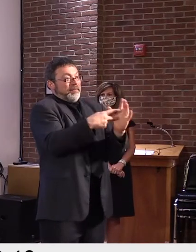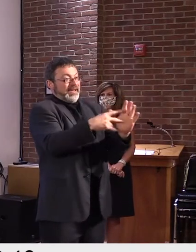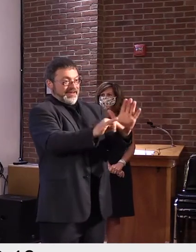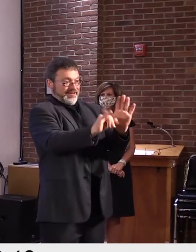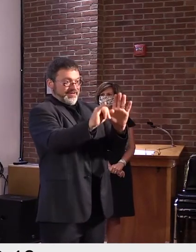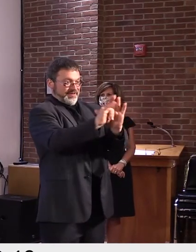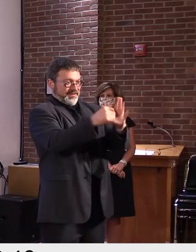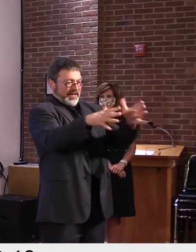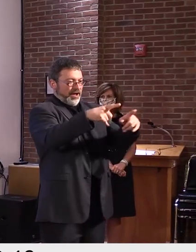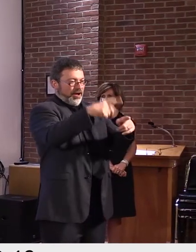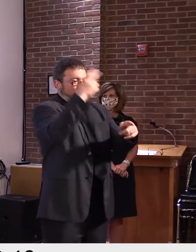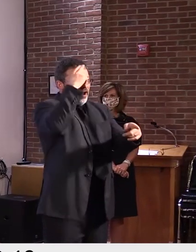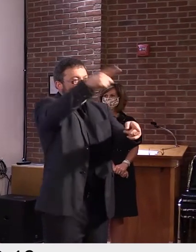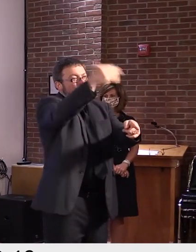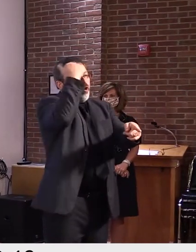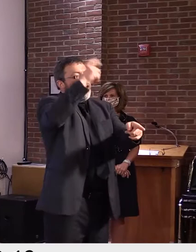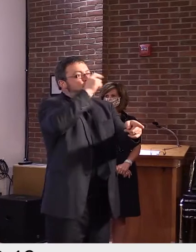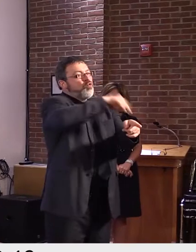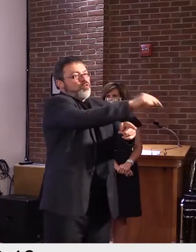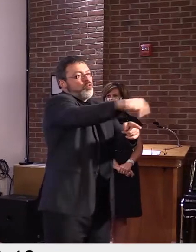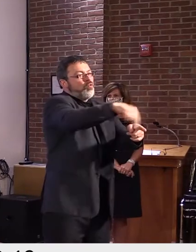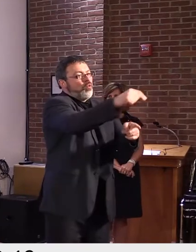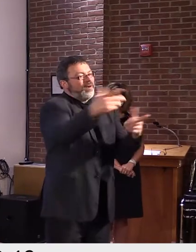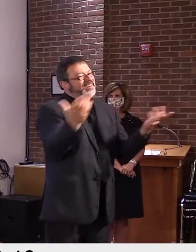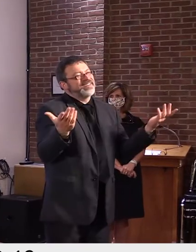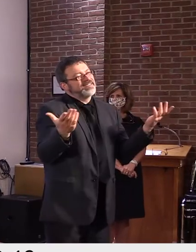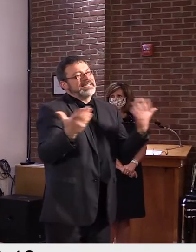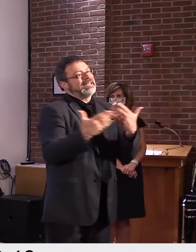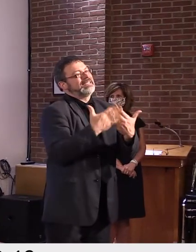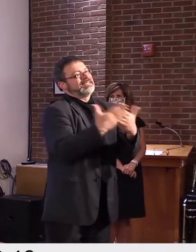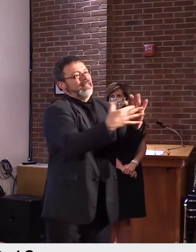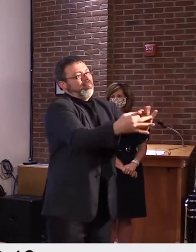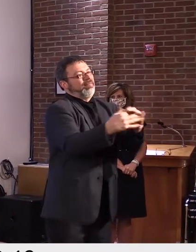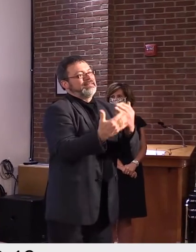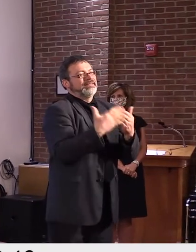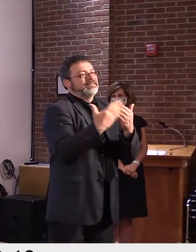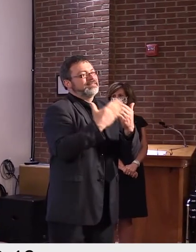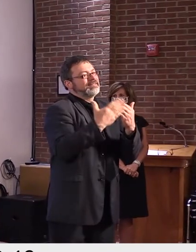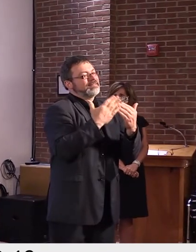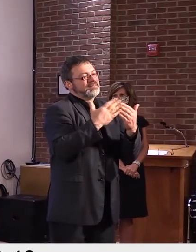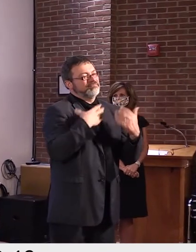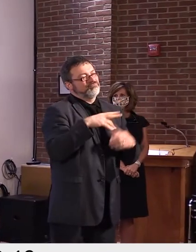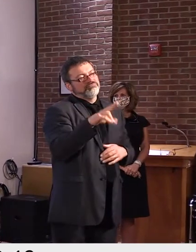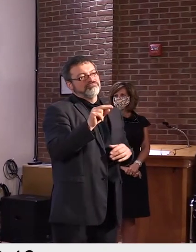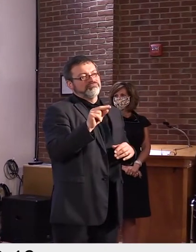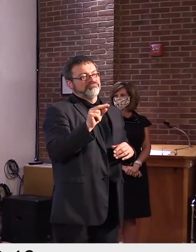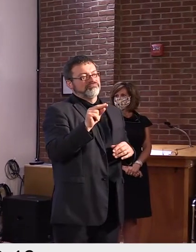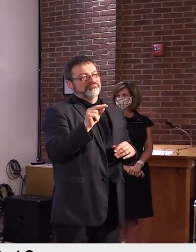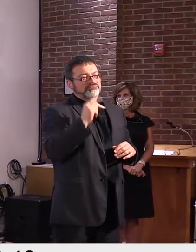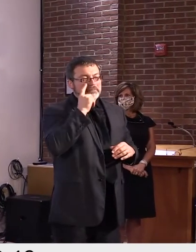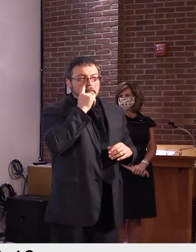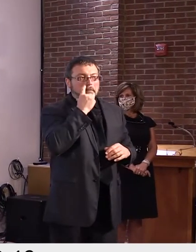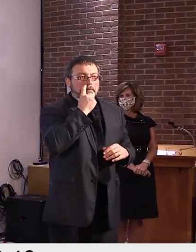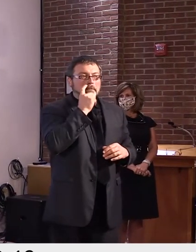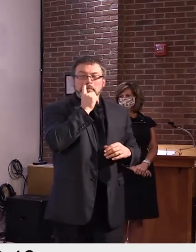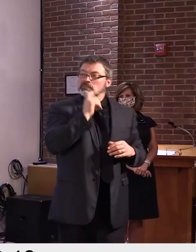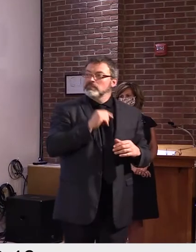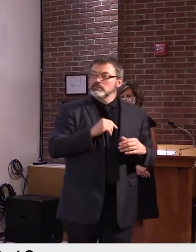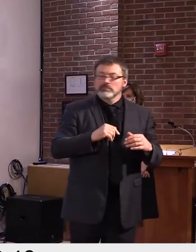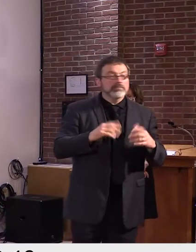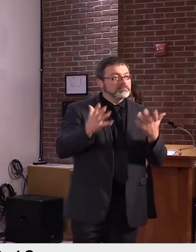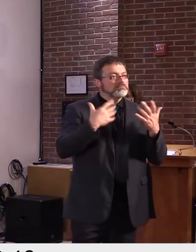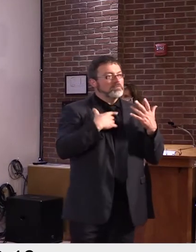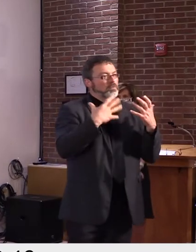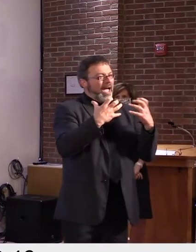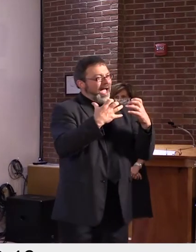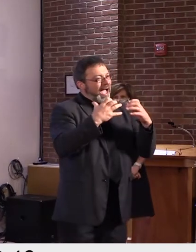people's knowledge of the facility alone. So, again, we have to be protective of